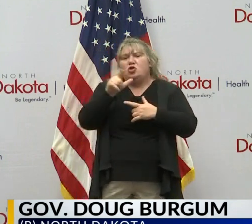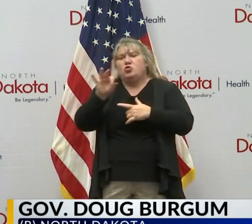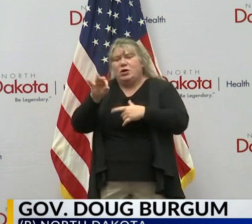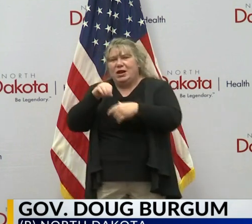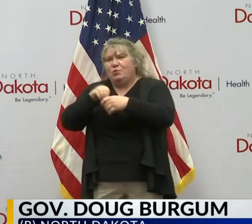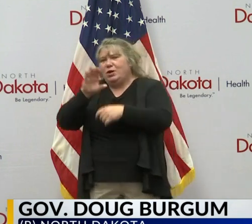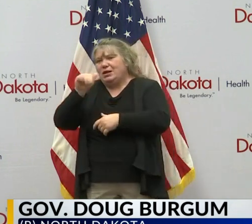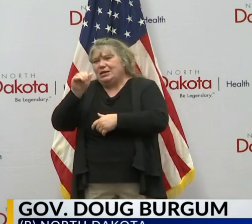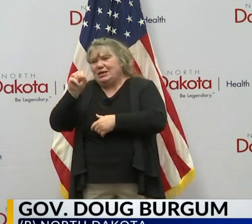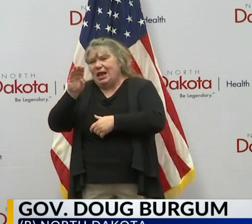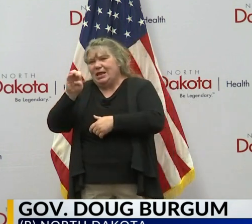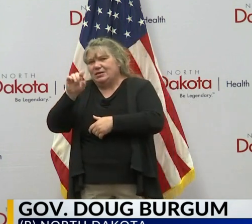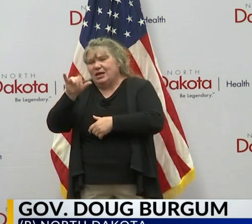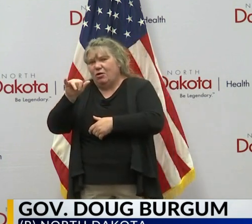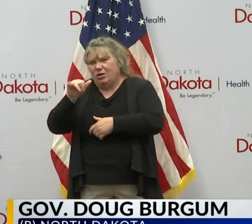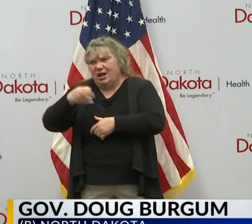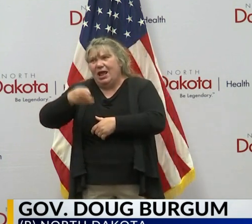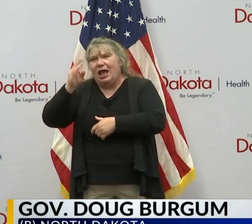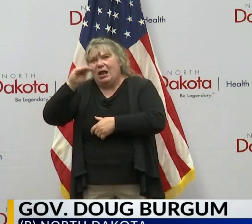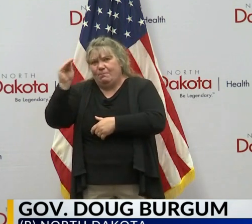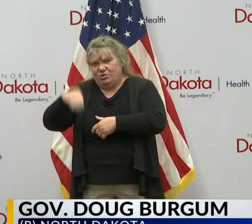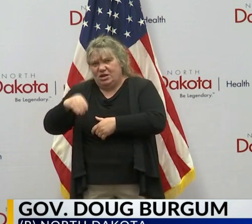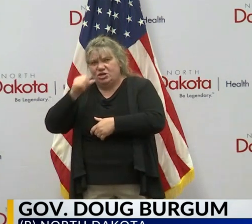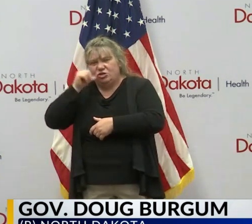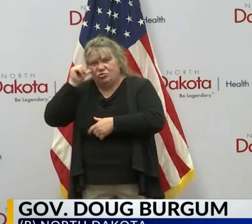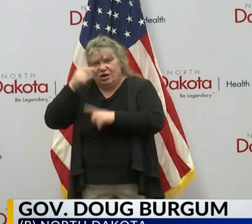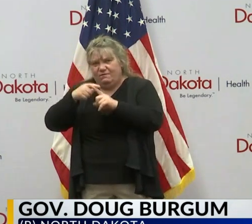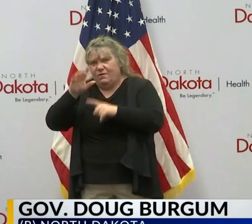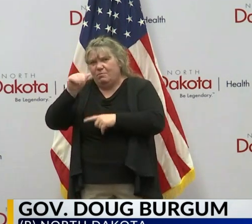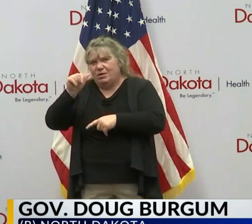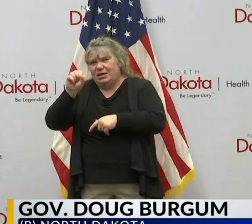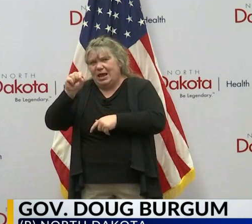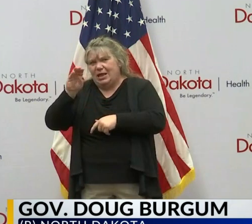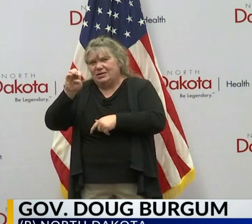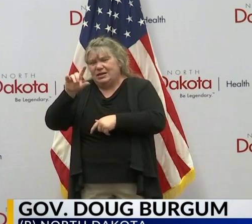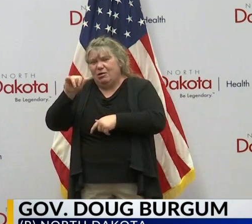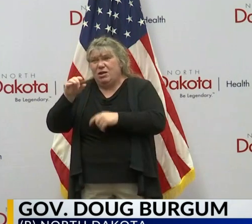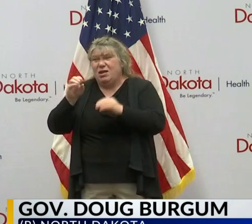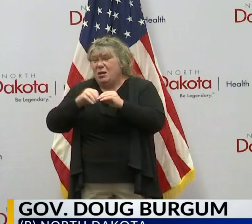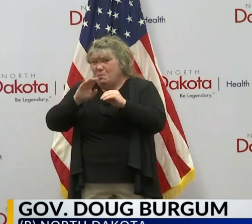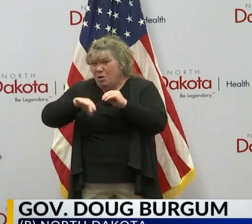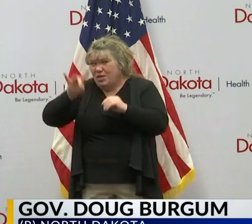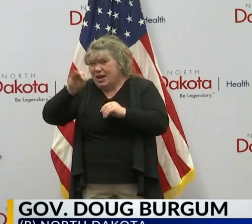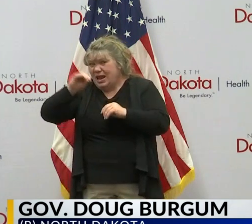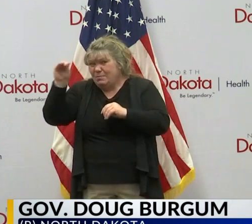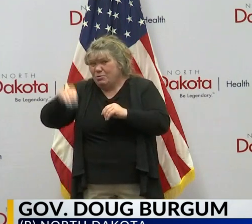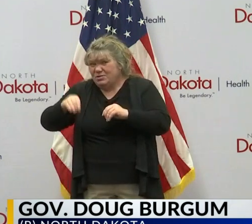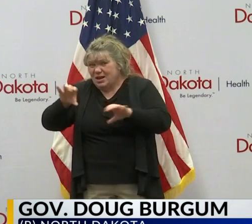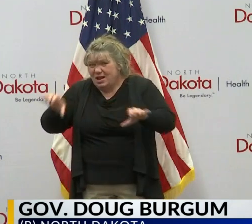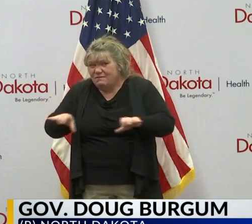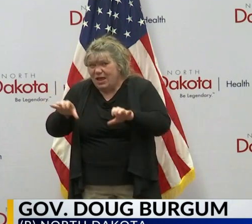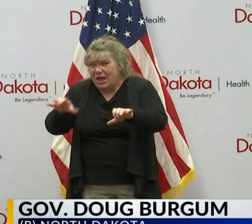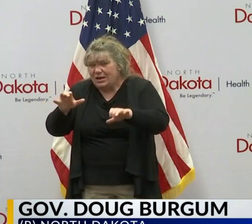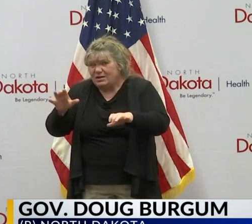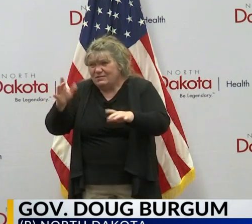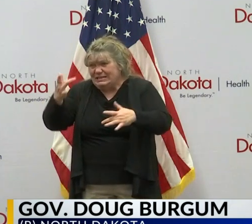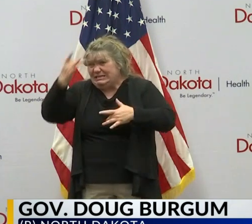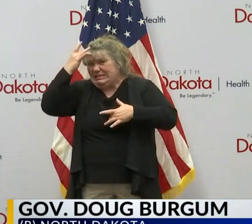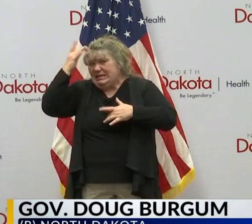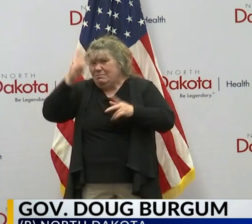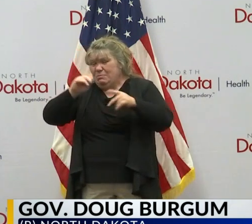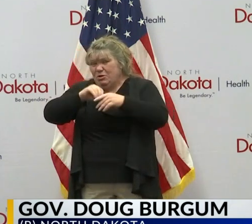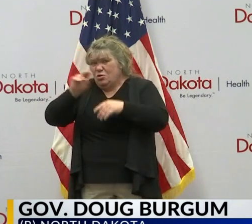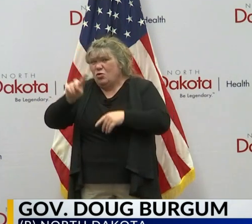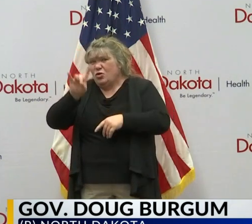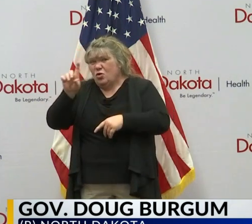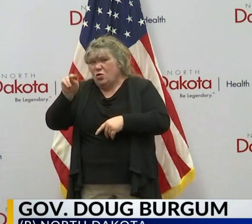were in Cass County. We had a high percentage yesterday from Cass County. Over 80% of the actives cases in North